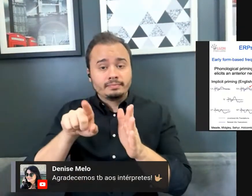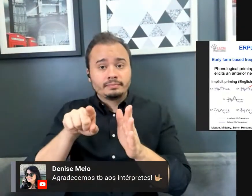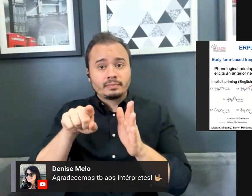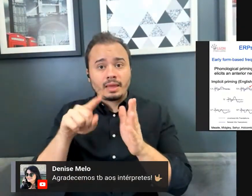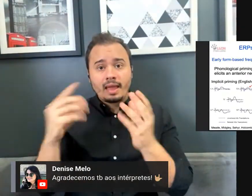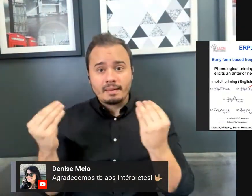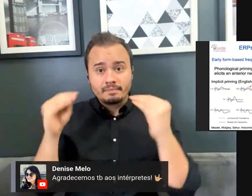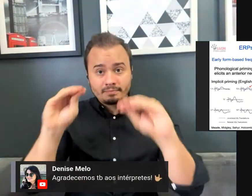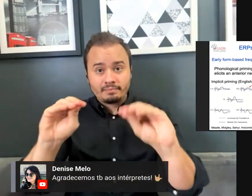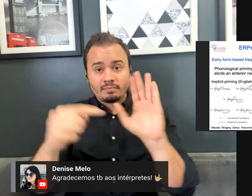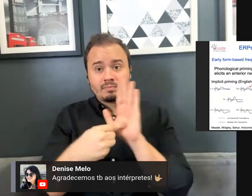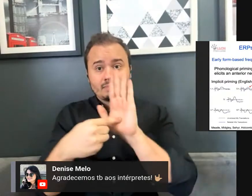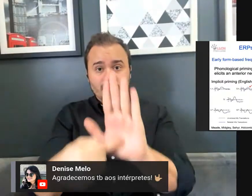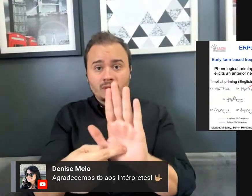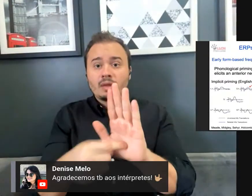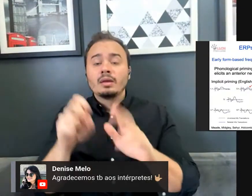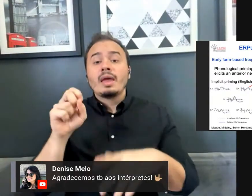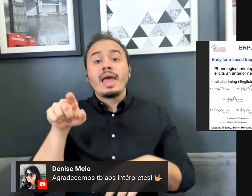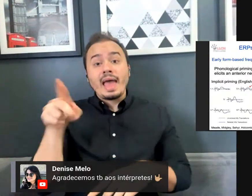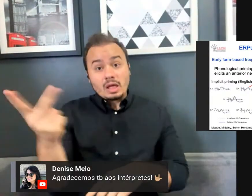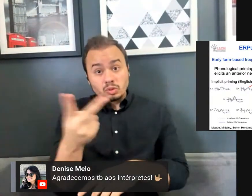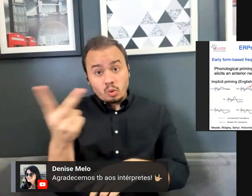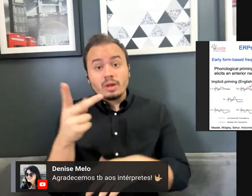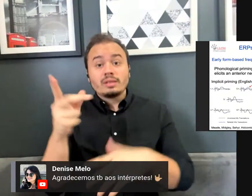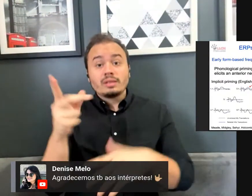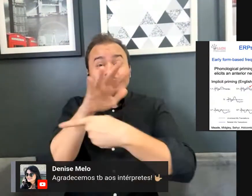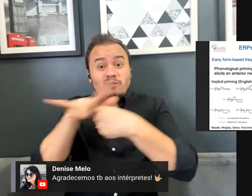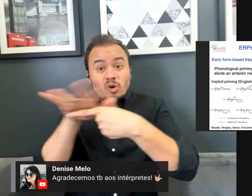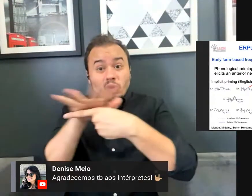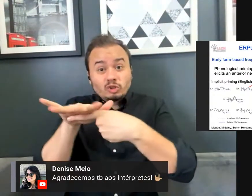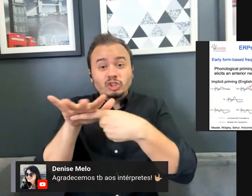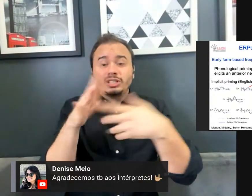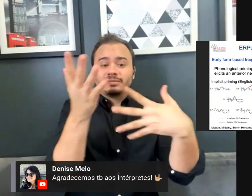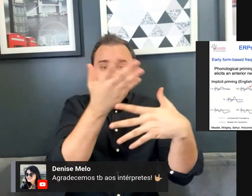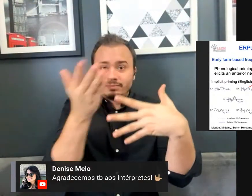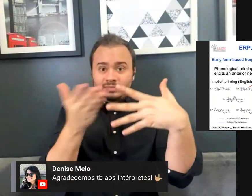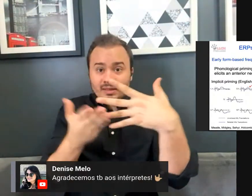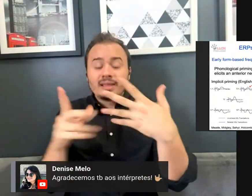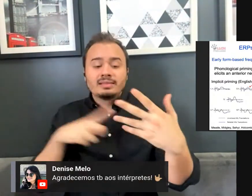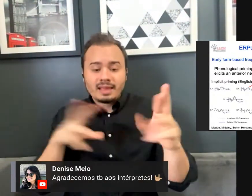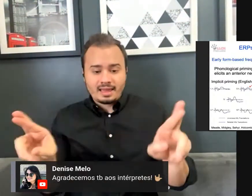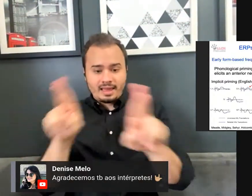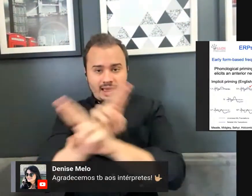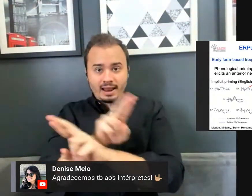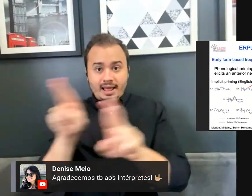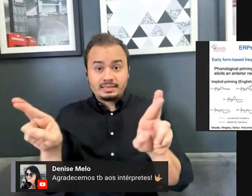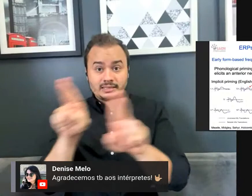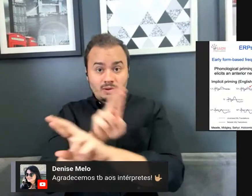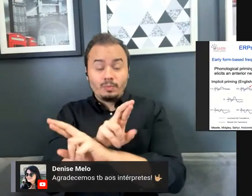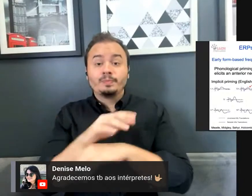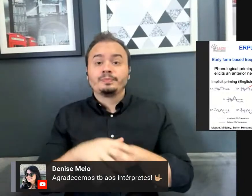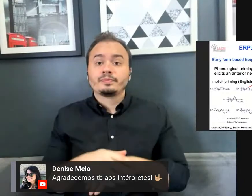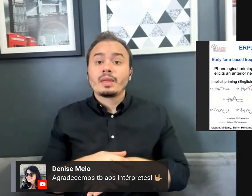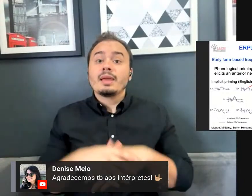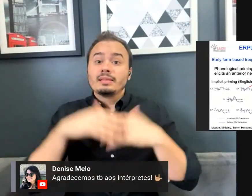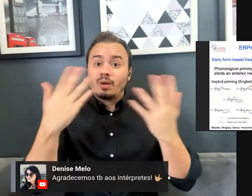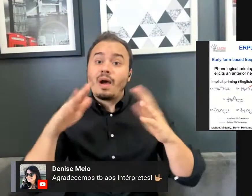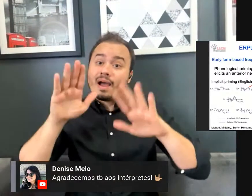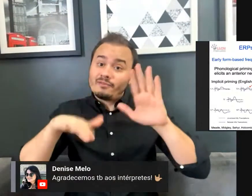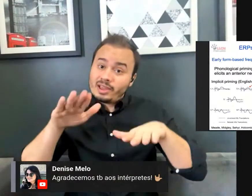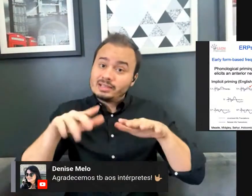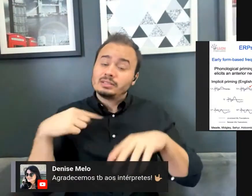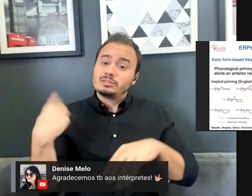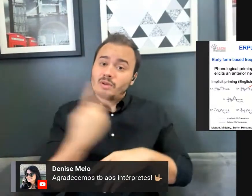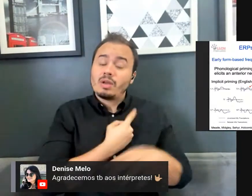phonology. The experiment on the right followed that up with explicit priming. So now you're actually looking at the ASL